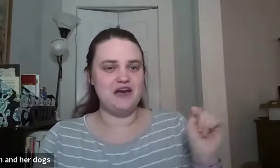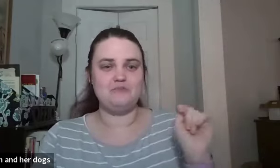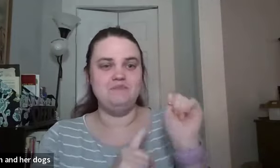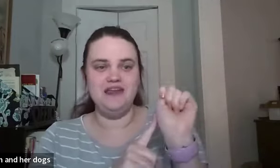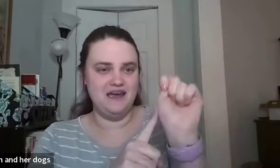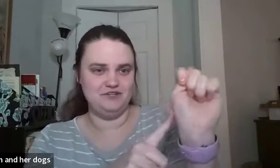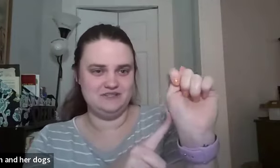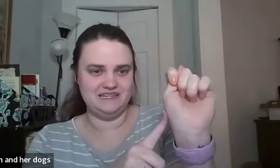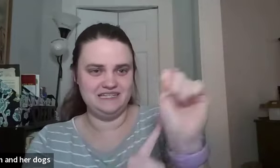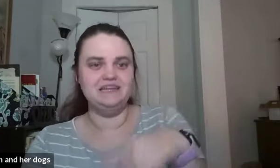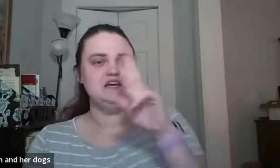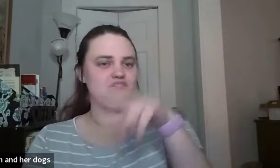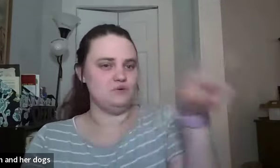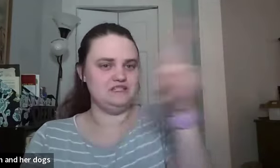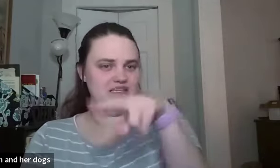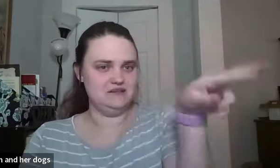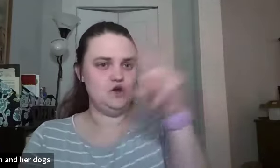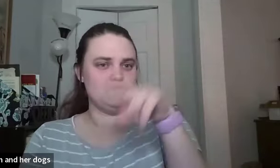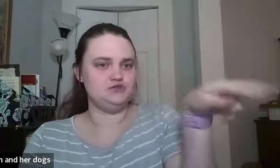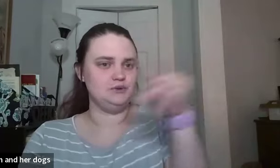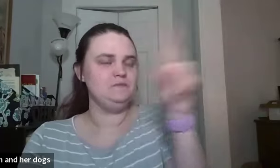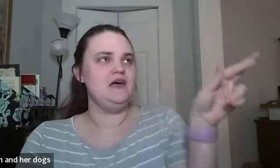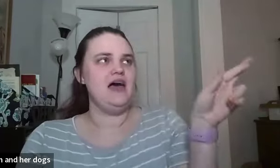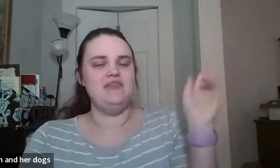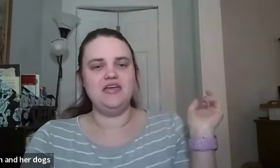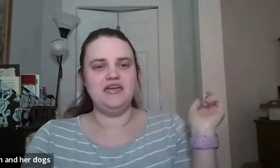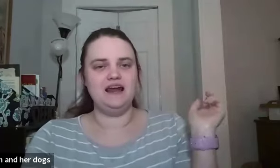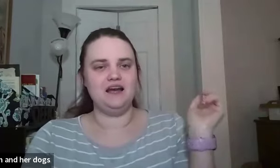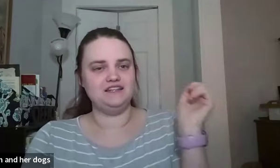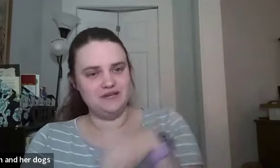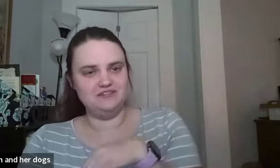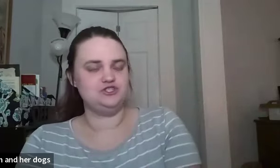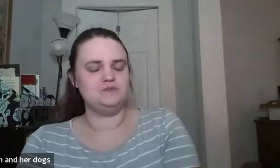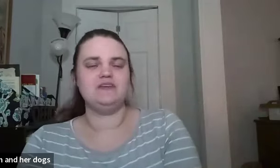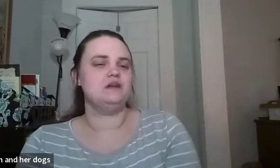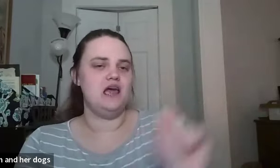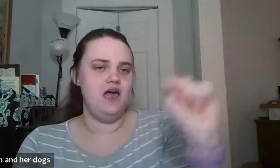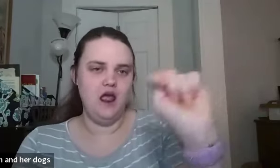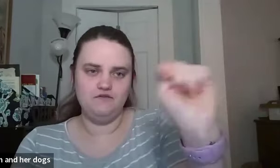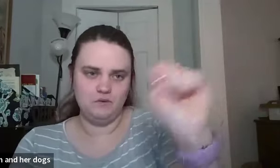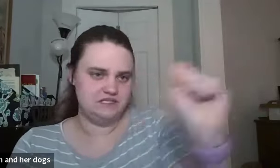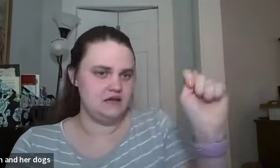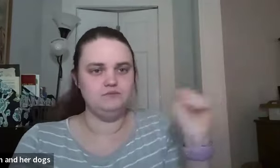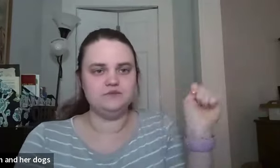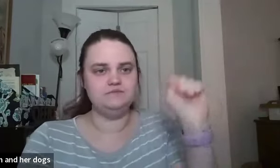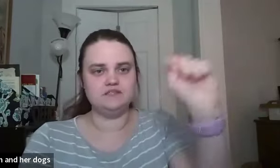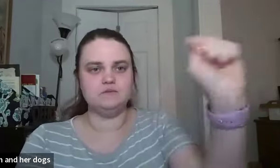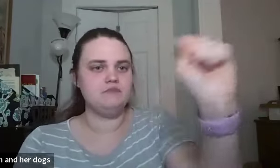bathroom, I'm never using a T. It's always these, restroom. And then I got to my internship, and that's what everyone said was this one,